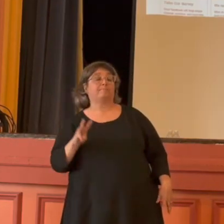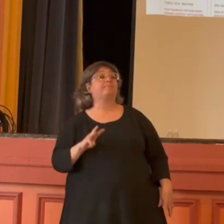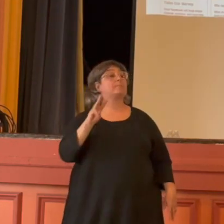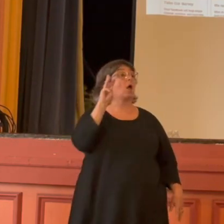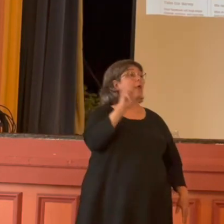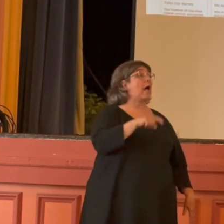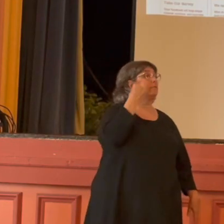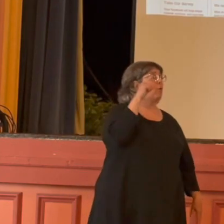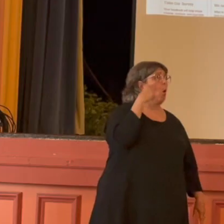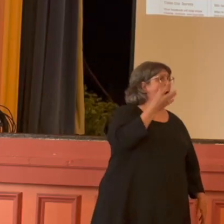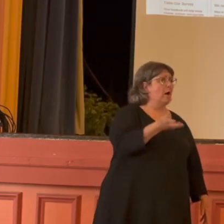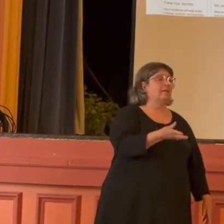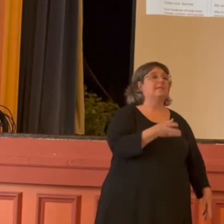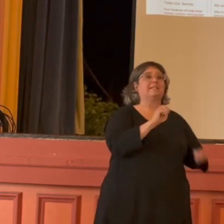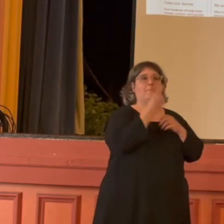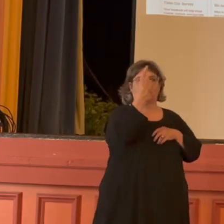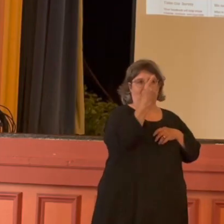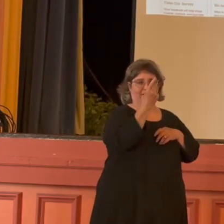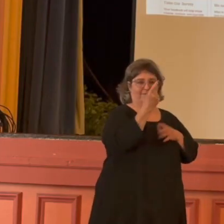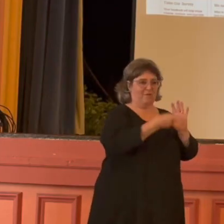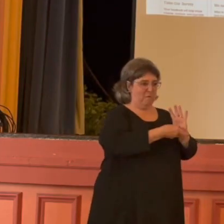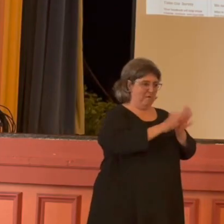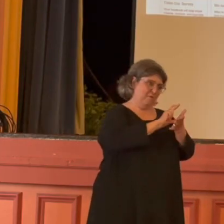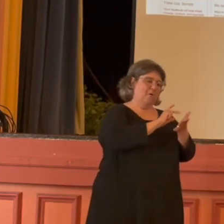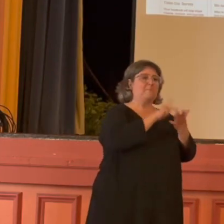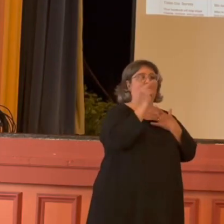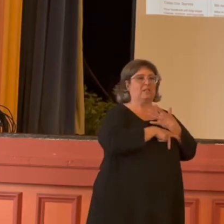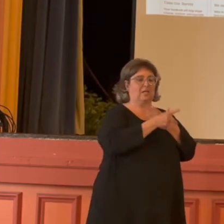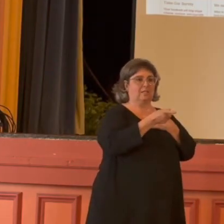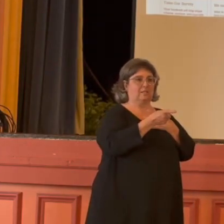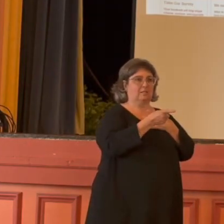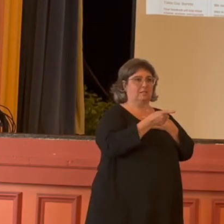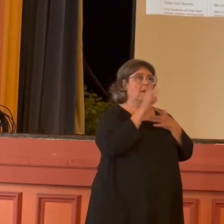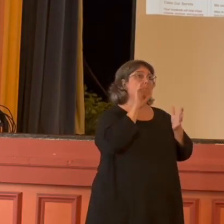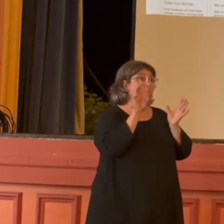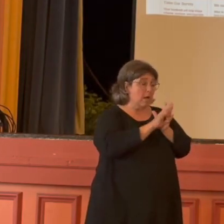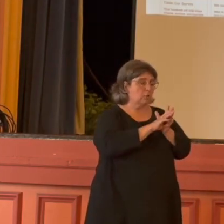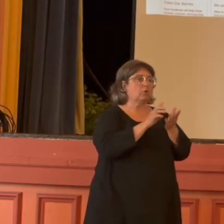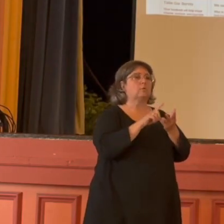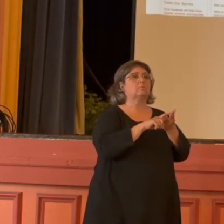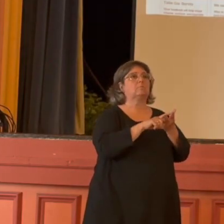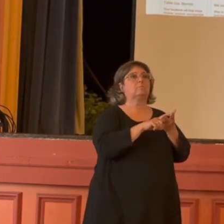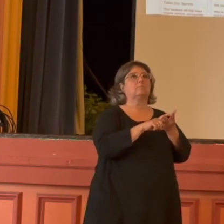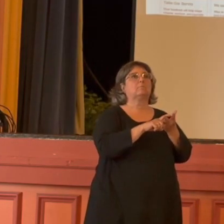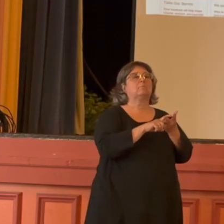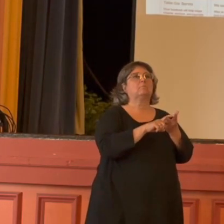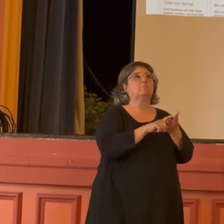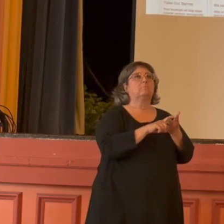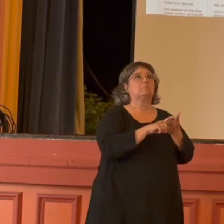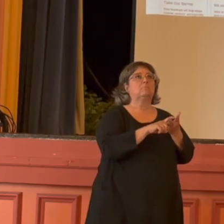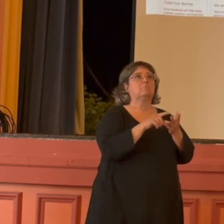this is designed to do is, number one, give you an overview of the project. We have some photos. We have